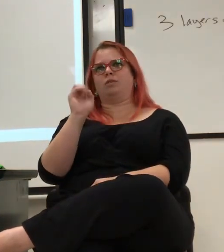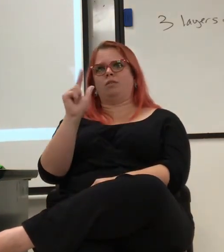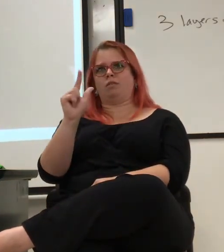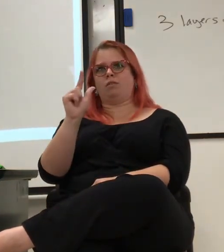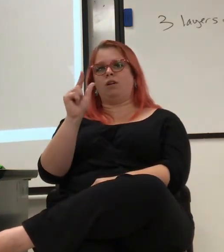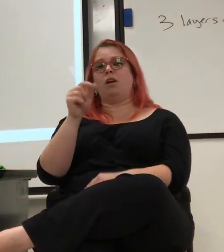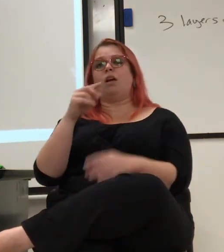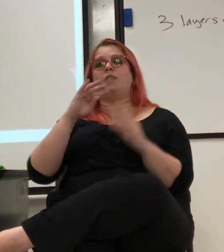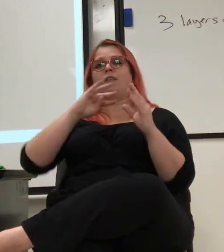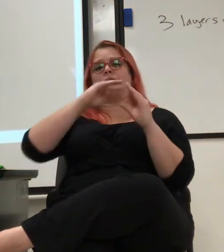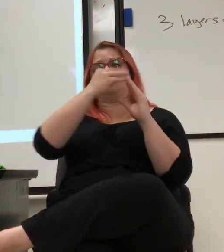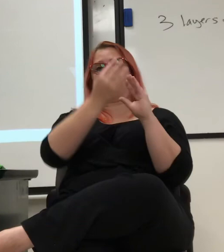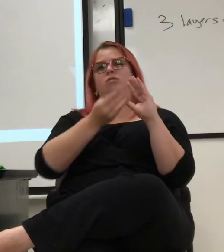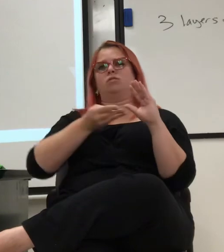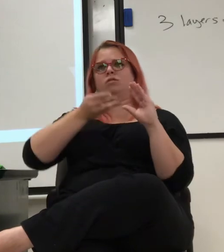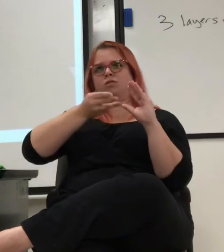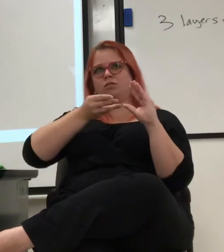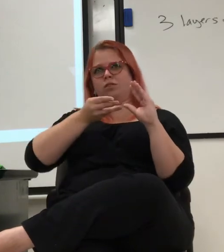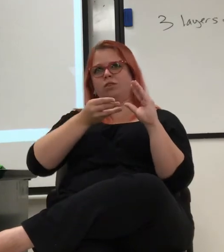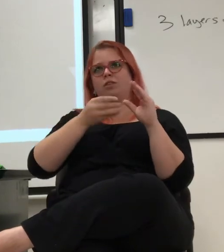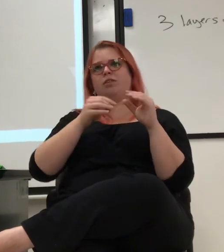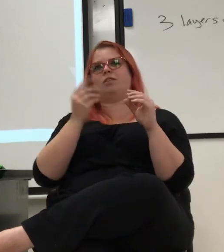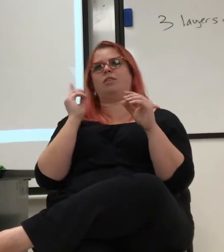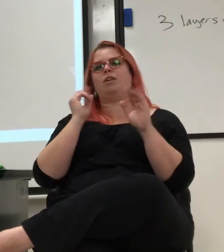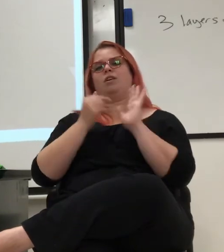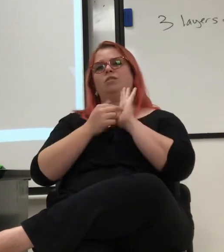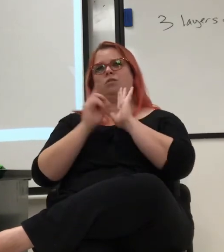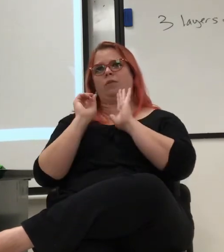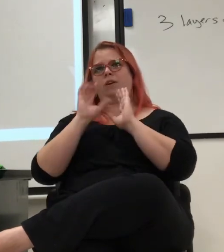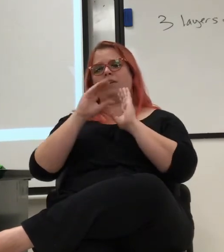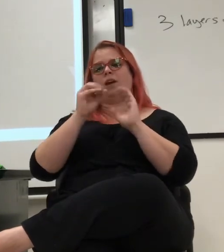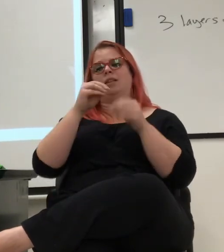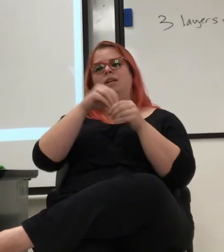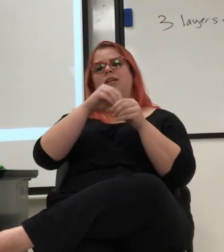and that's the innermost oblique layer shown there.